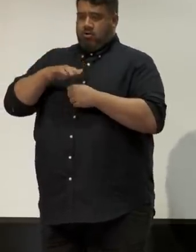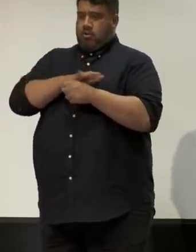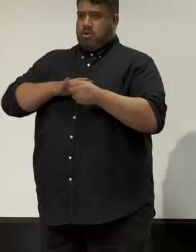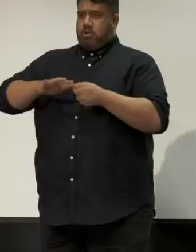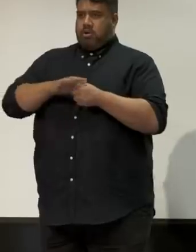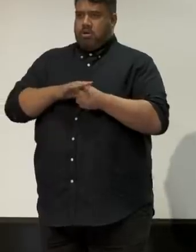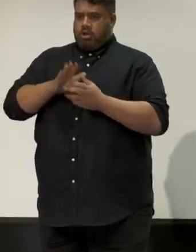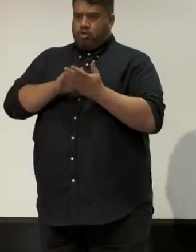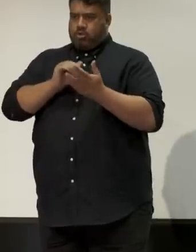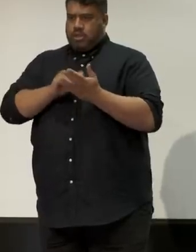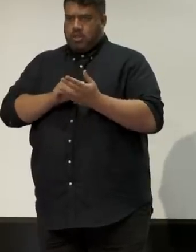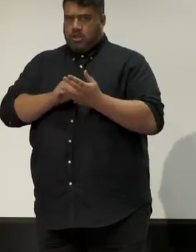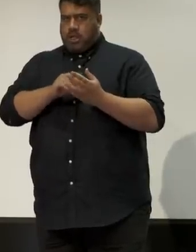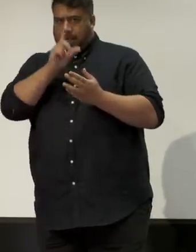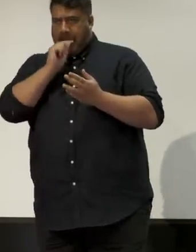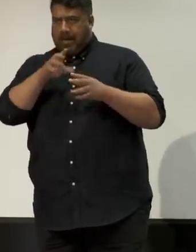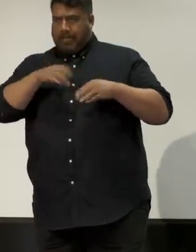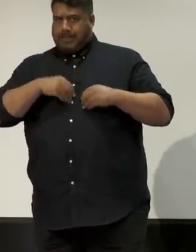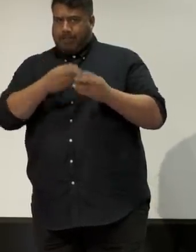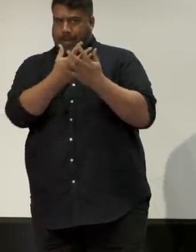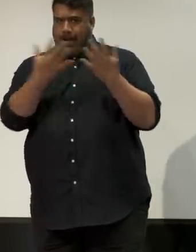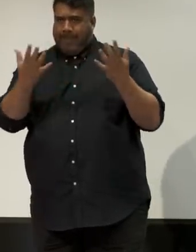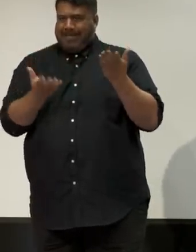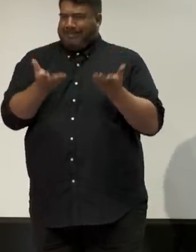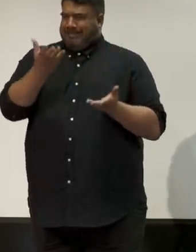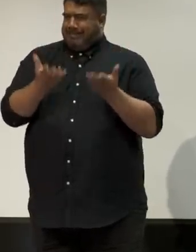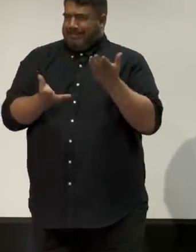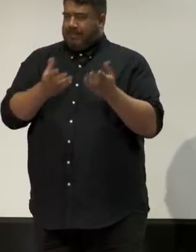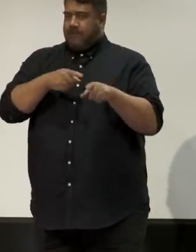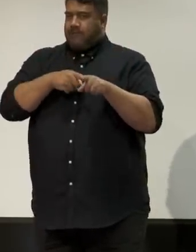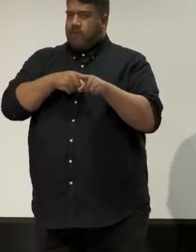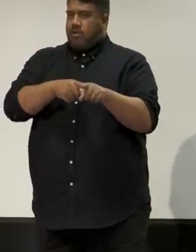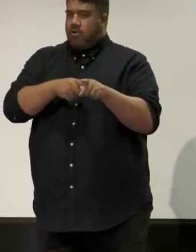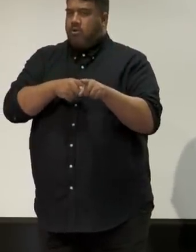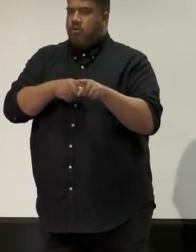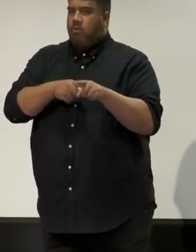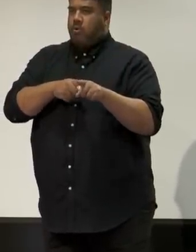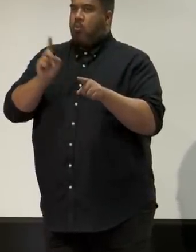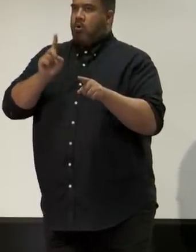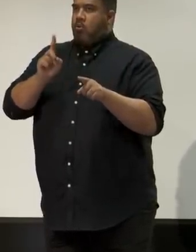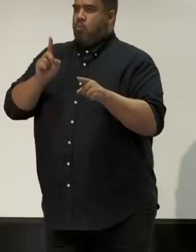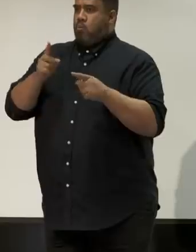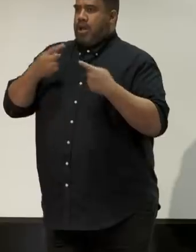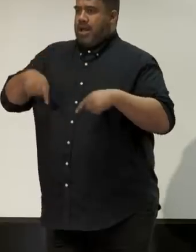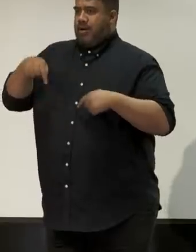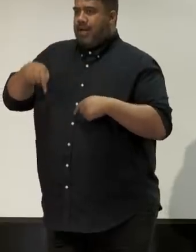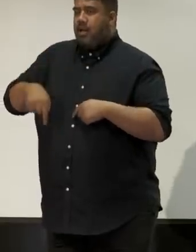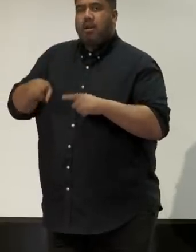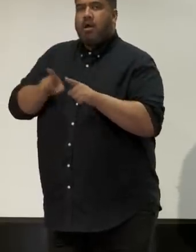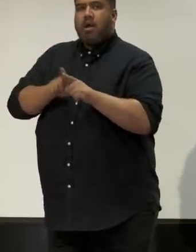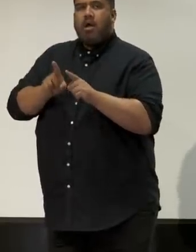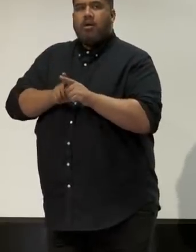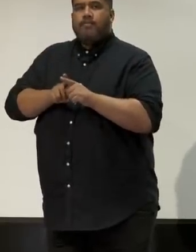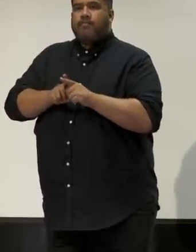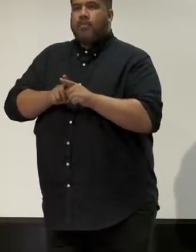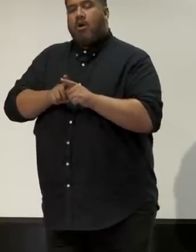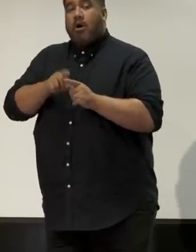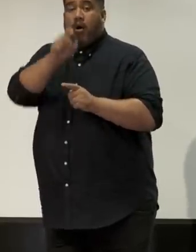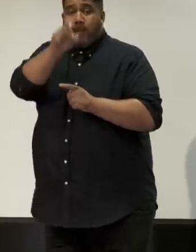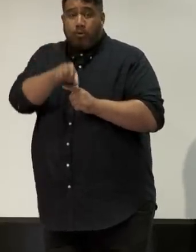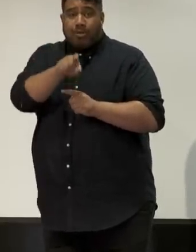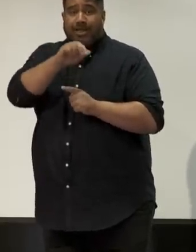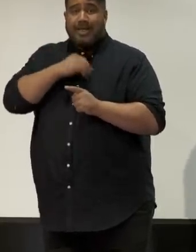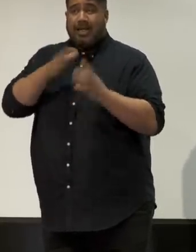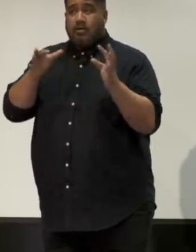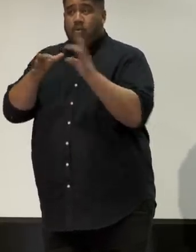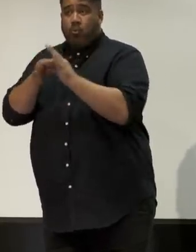quarantine. We have obviously, in terms of numbers, really prioritised people being reunified with their family and with their